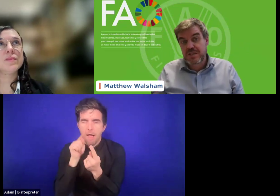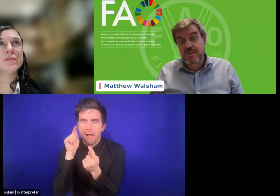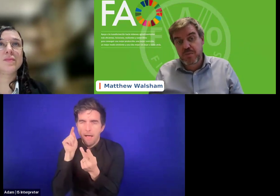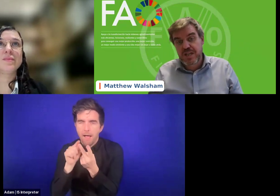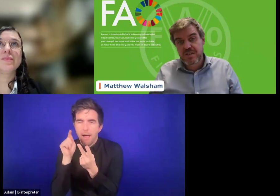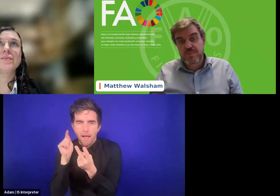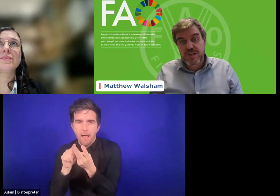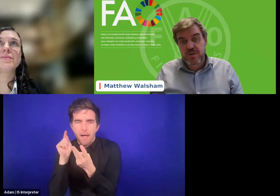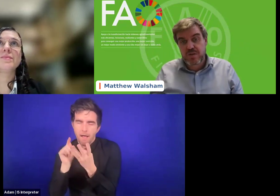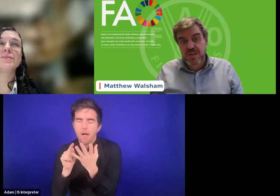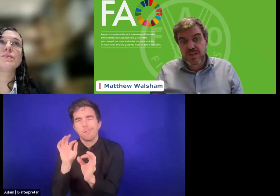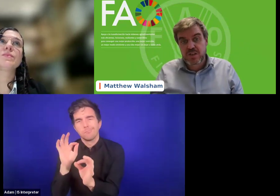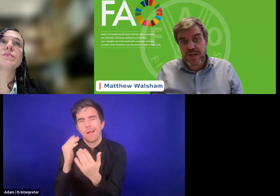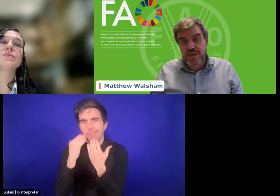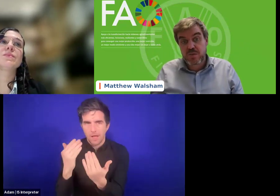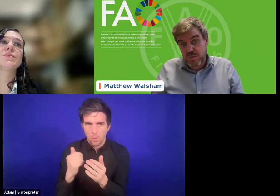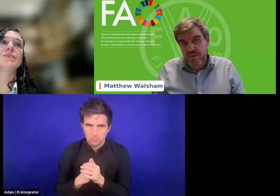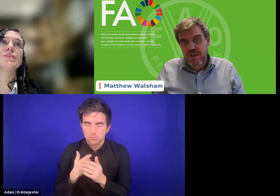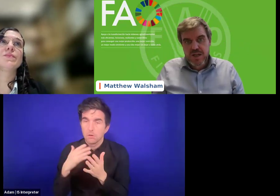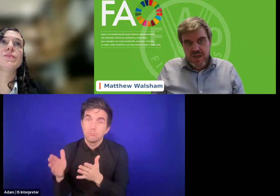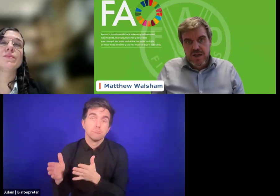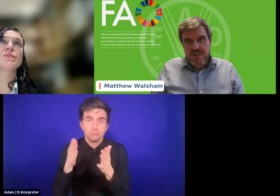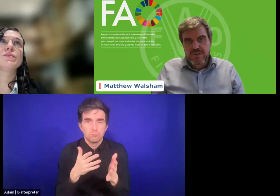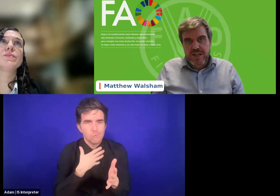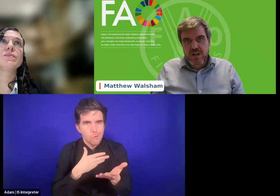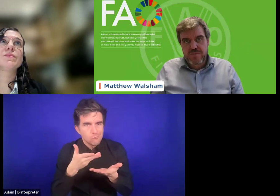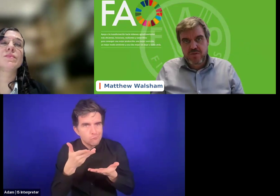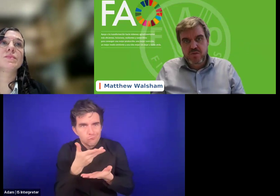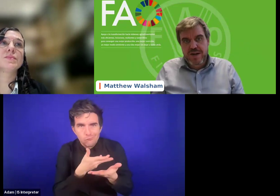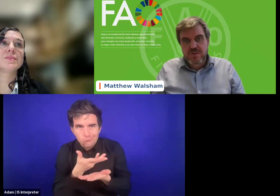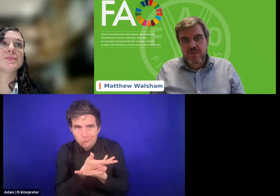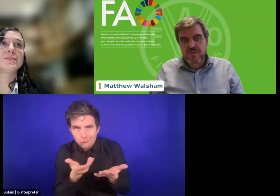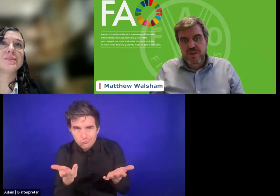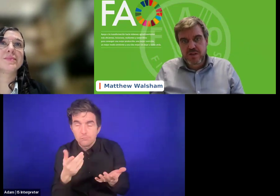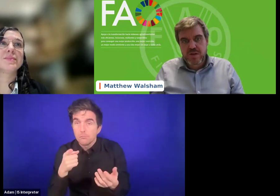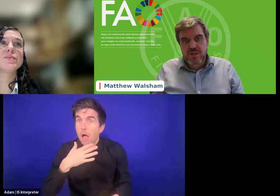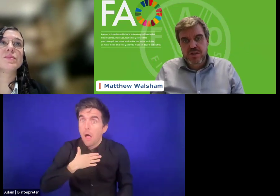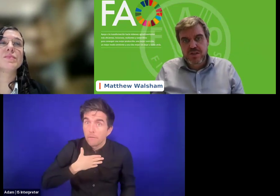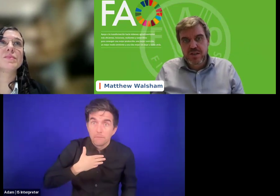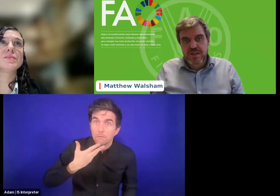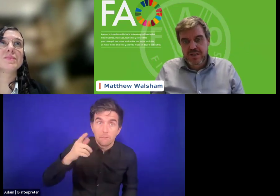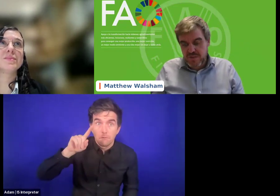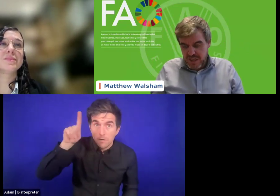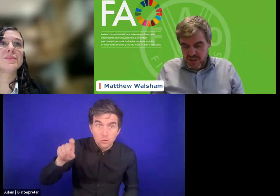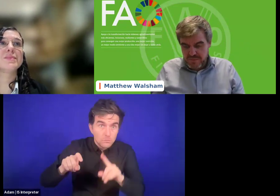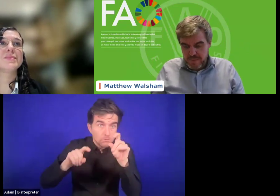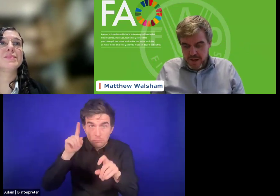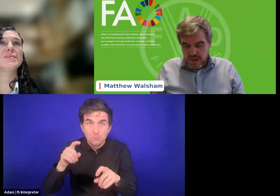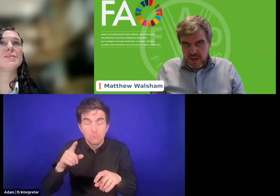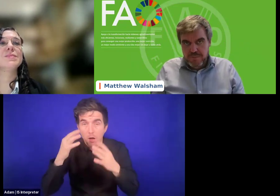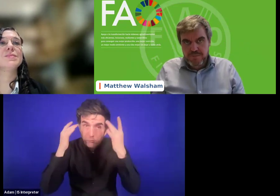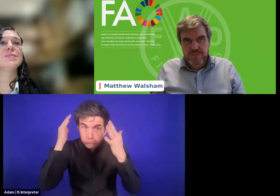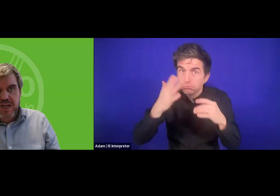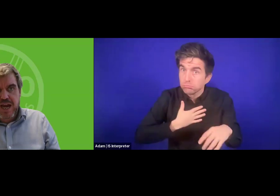the presenters, please put those into the Q&A. We'll definitely have time for a good round of questions at the end of the